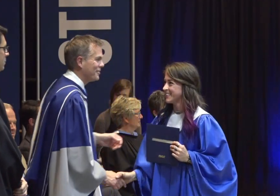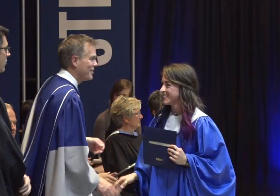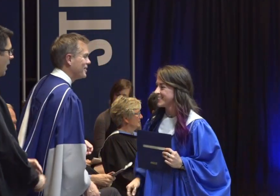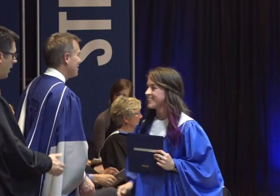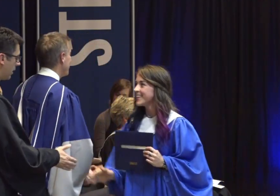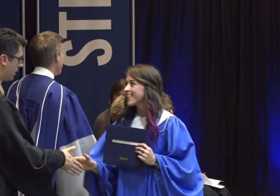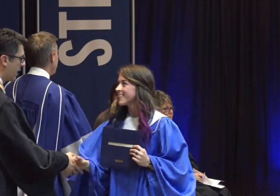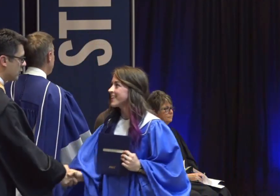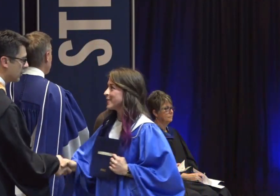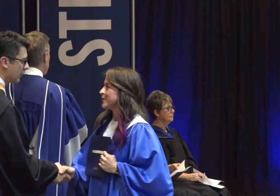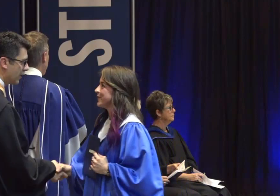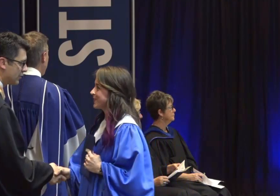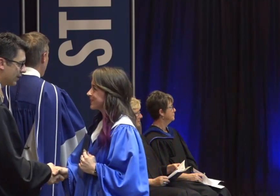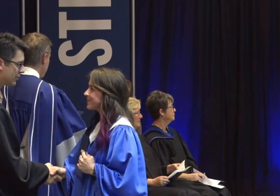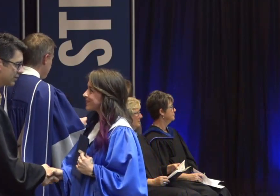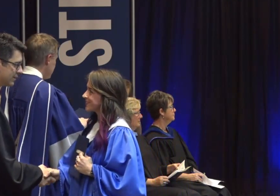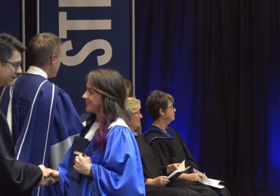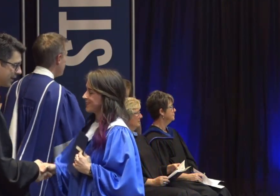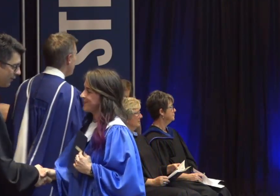Emma Dondale.